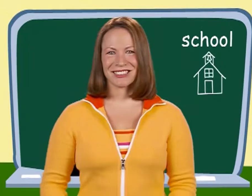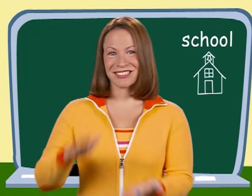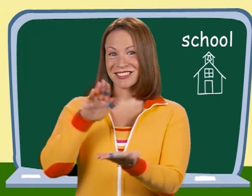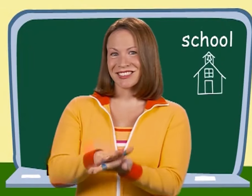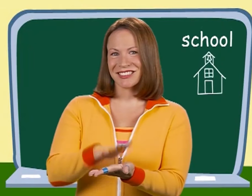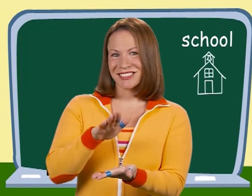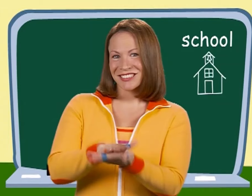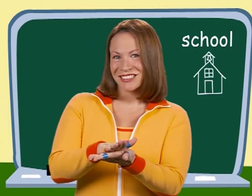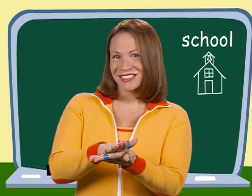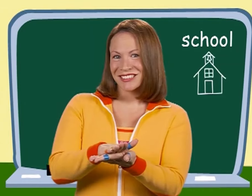What's sign school?